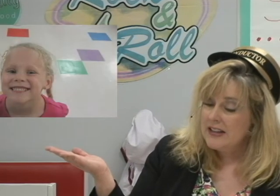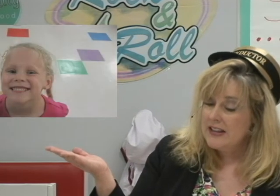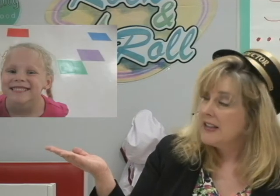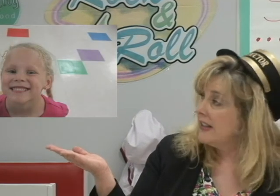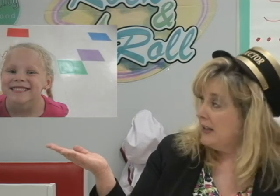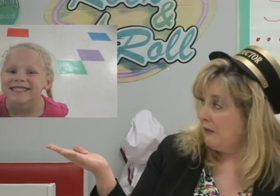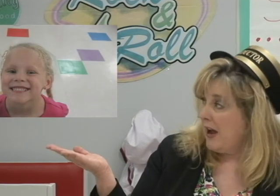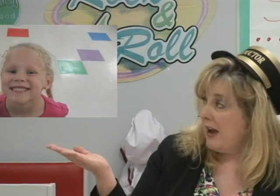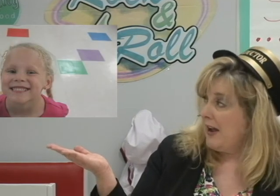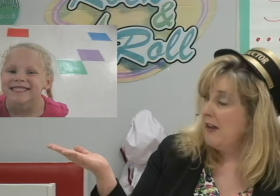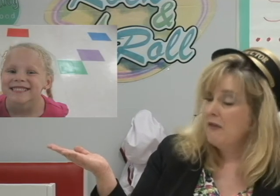Alexis is 5.